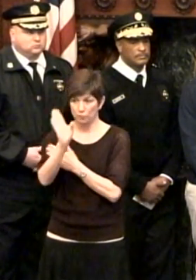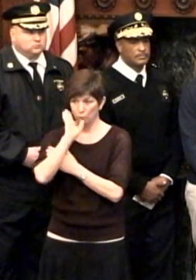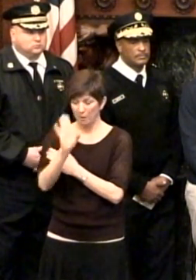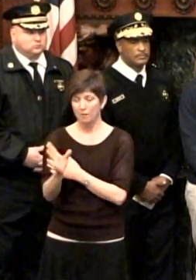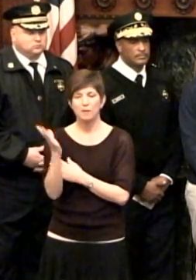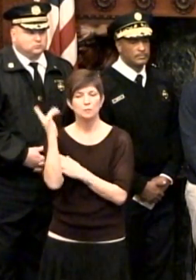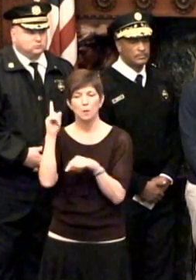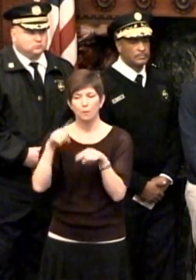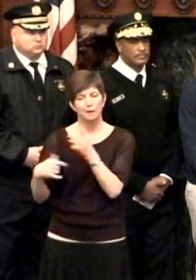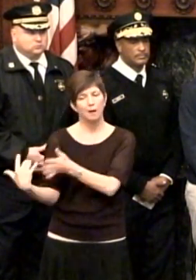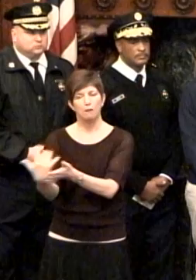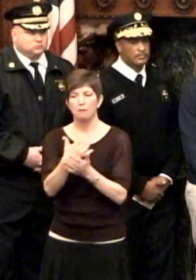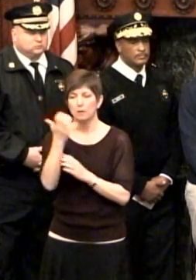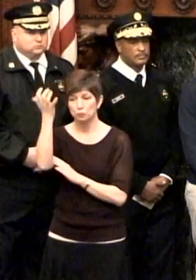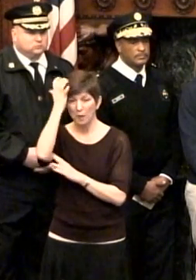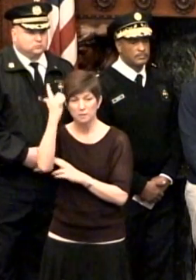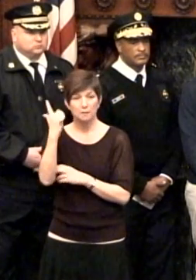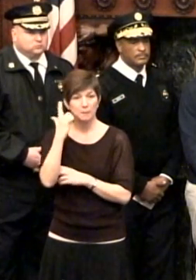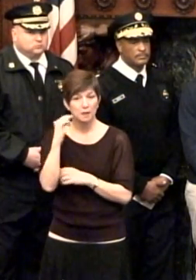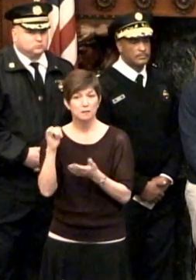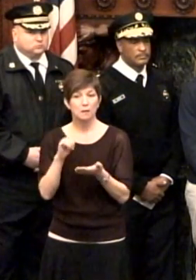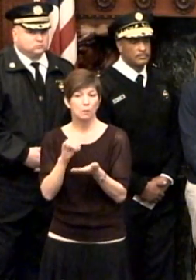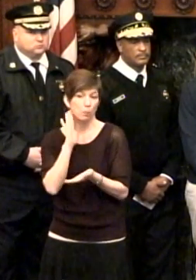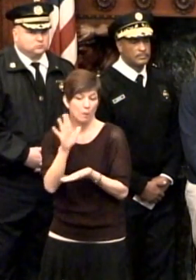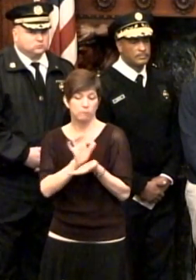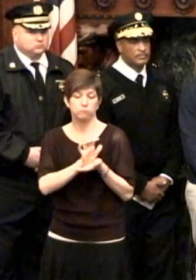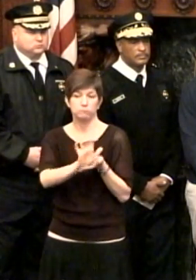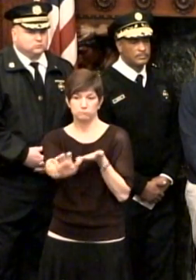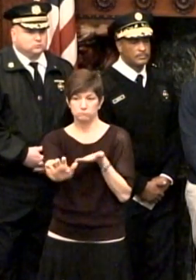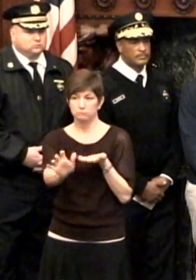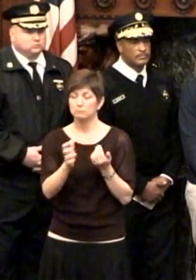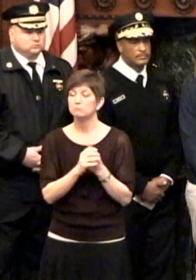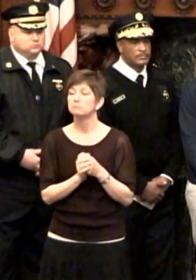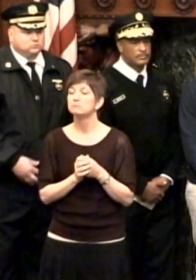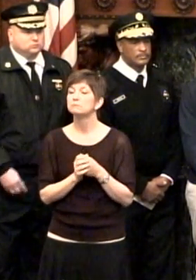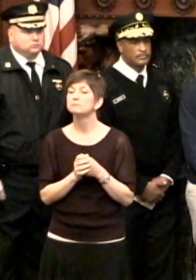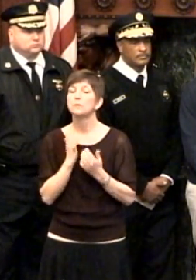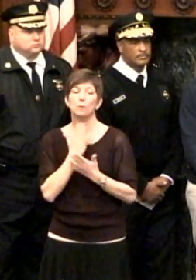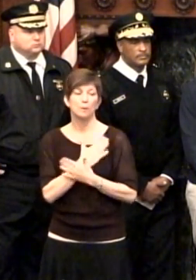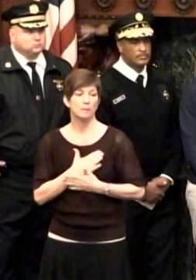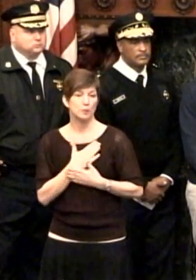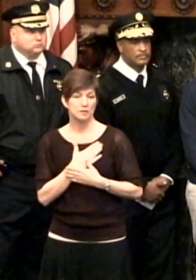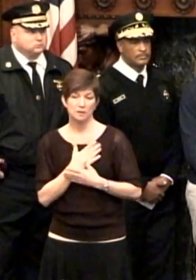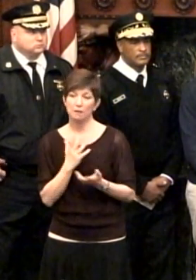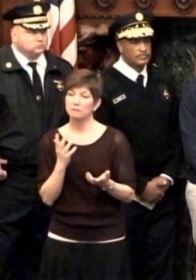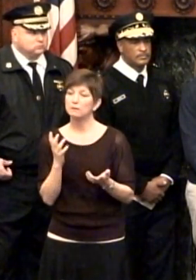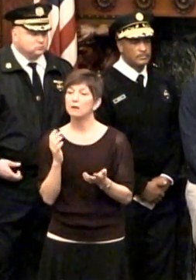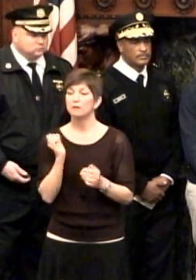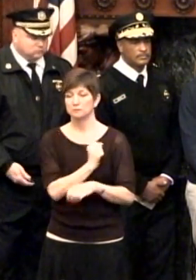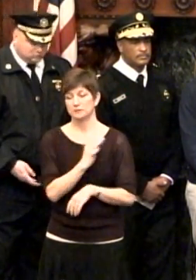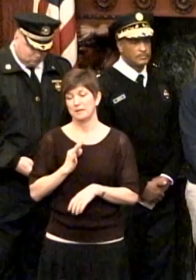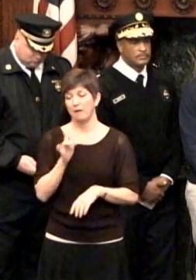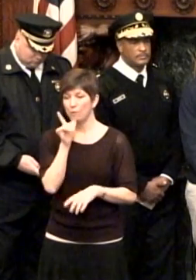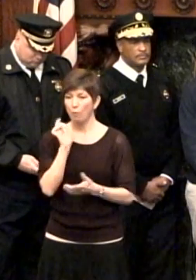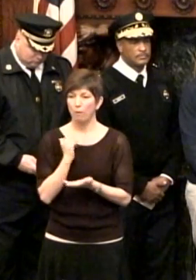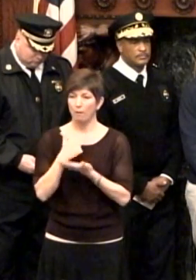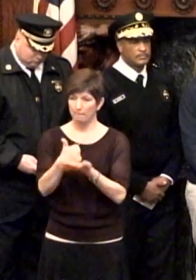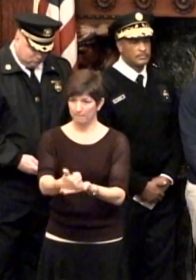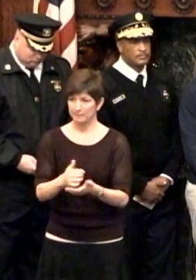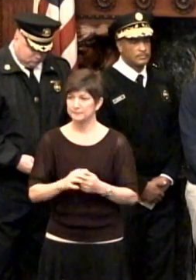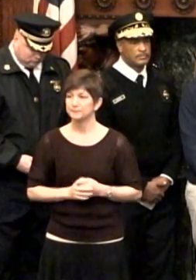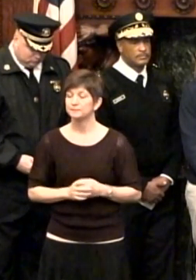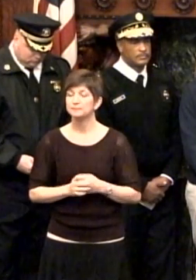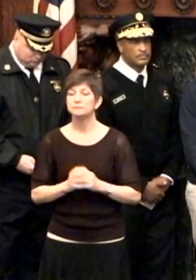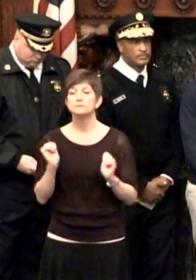why we can't pick up your trash, because we're going to be plowing snow. And again, we appreciate those personnel. All